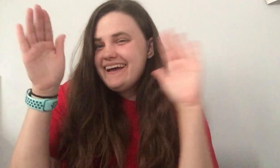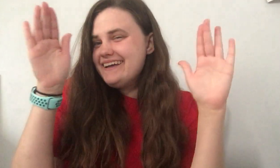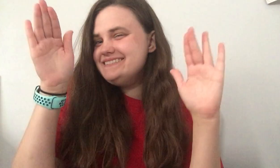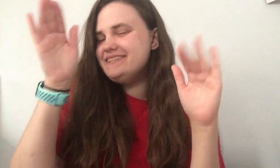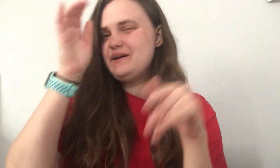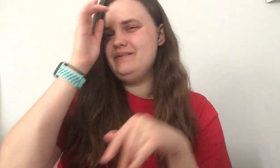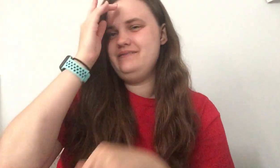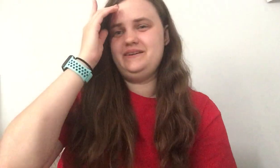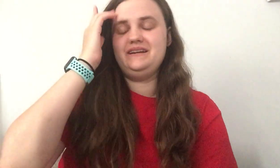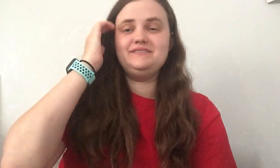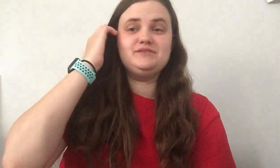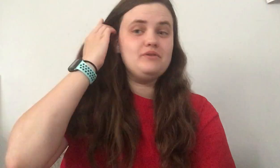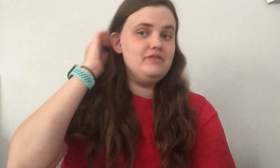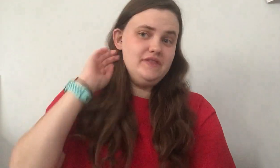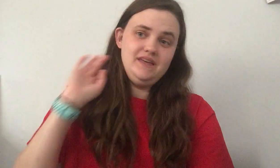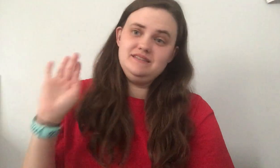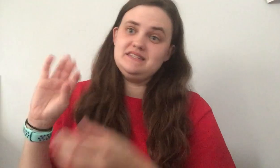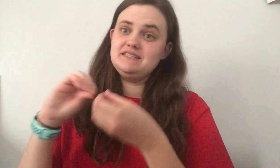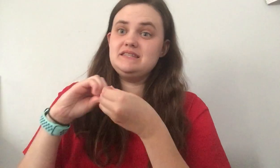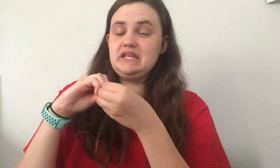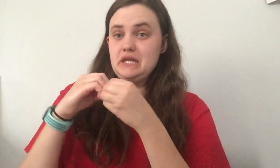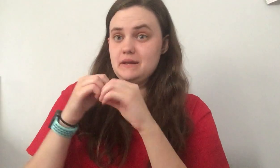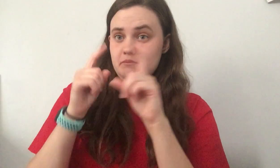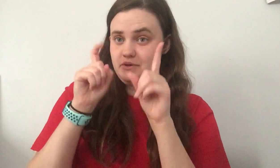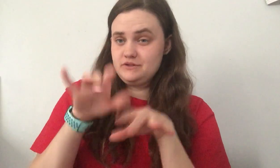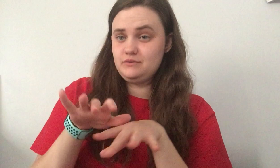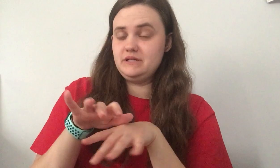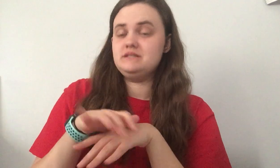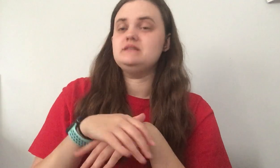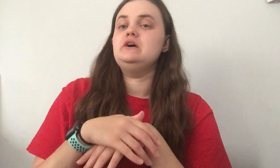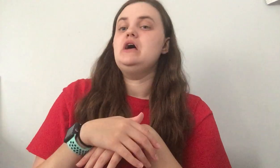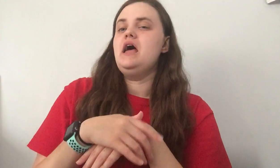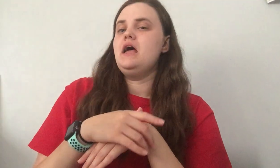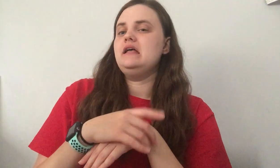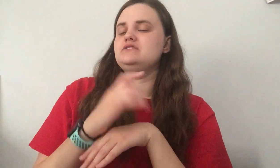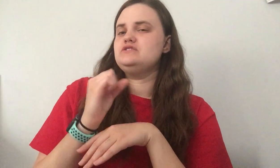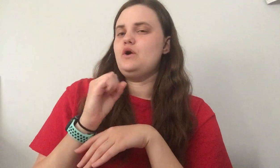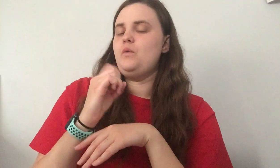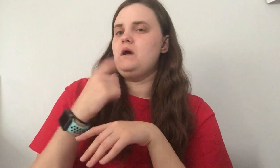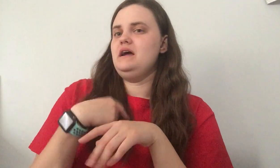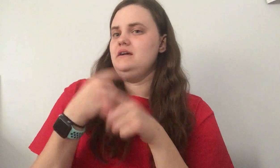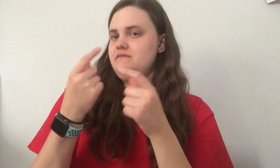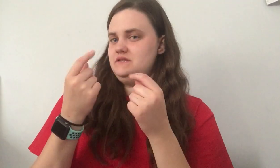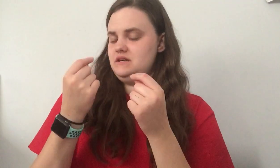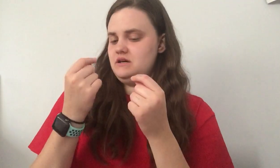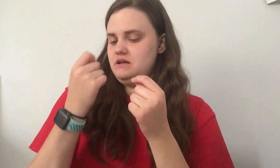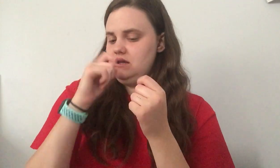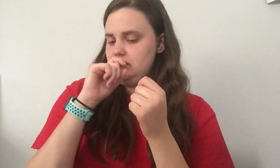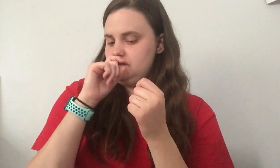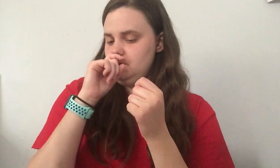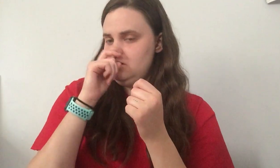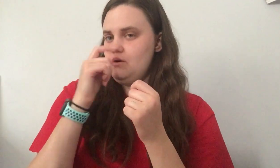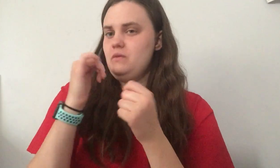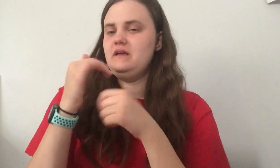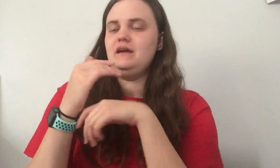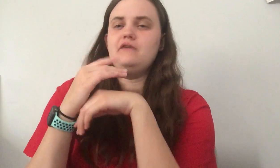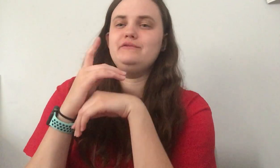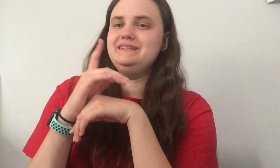Hey guys! Alright, so this is the numbers quiz. And so what I've done is I've only